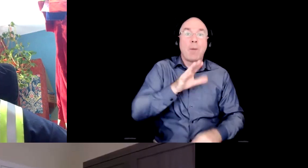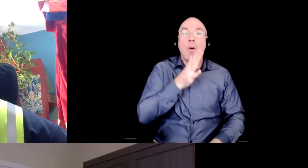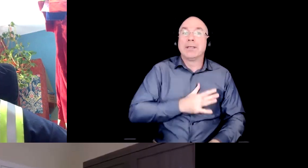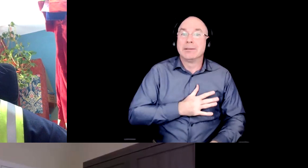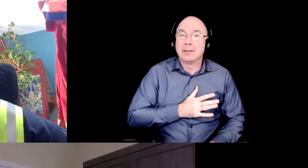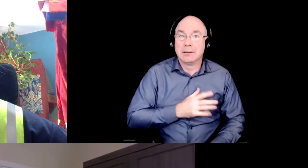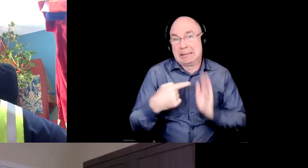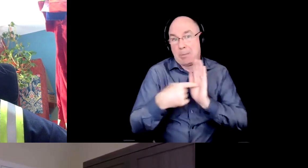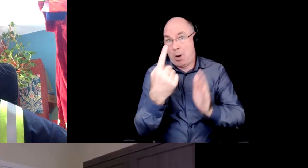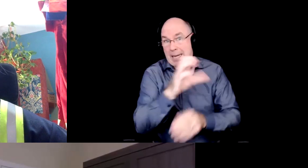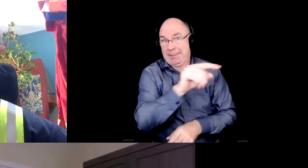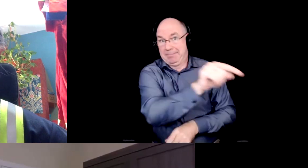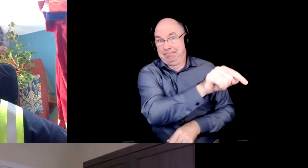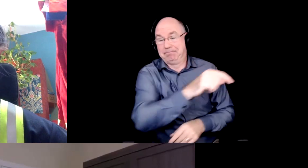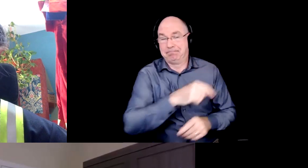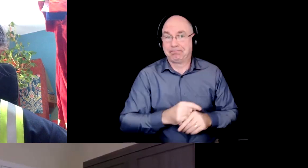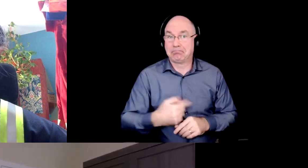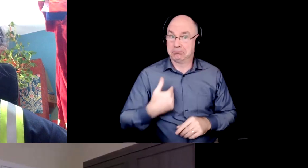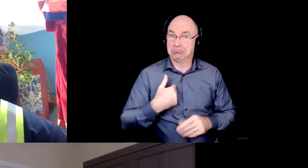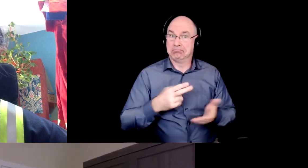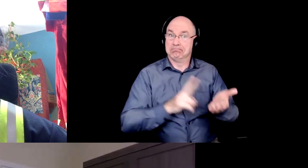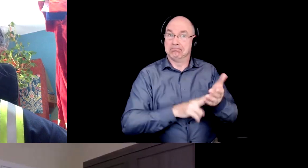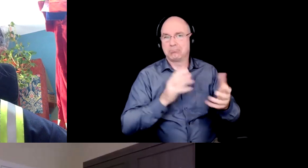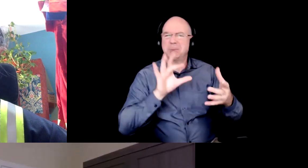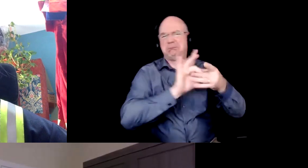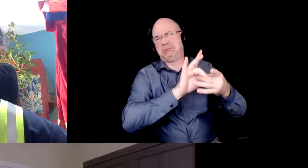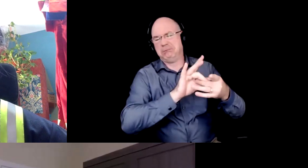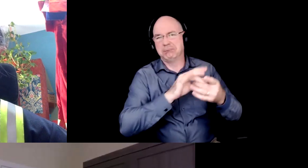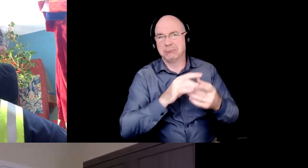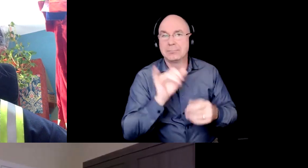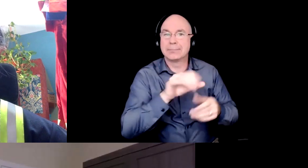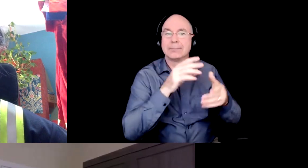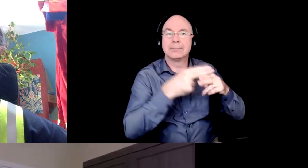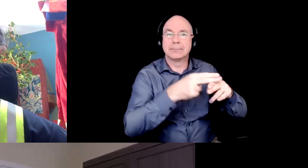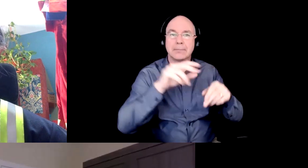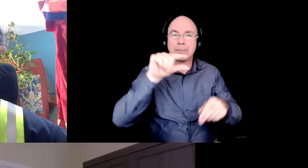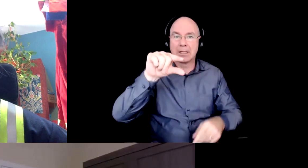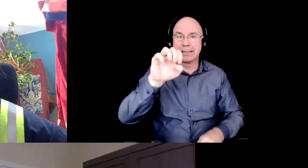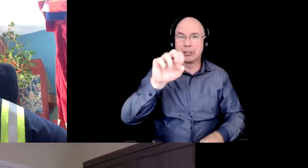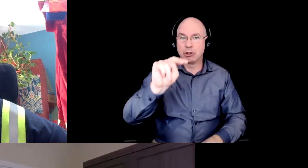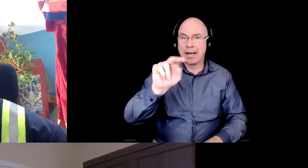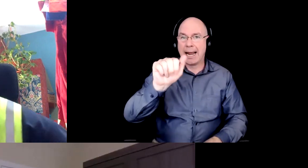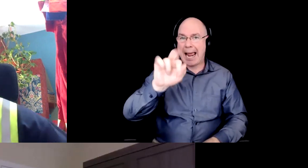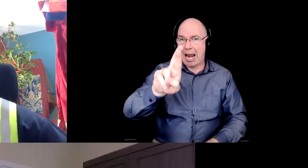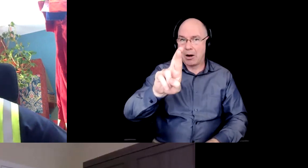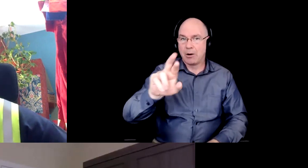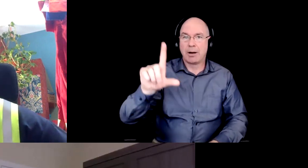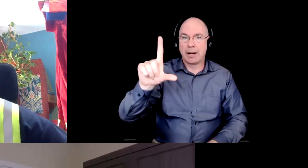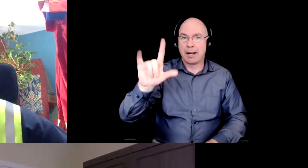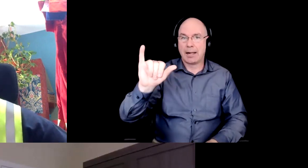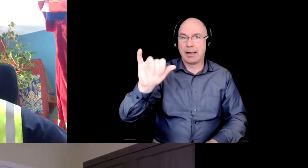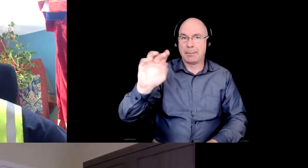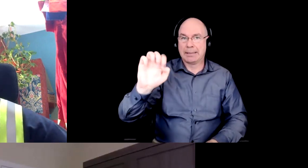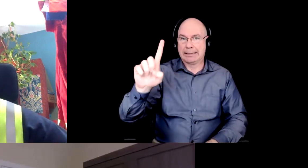example of one company that we do, that we have a connection with. And the company is called Genair Limited. So